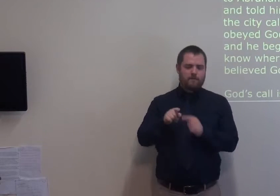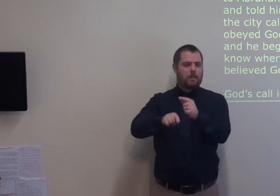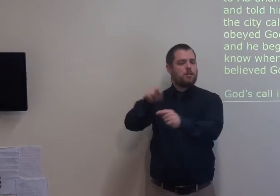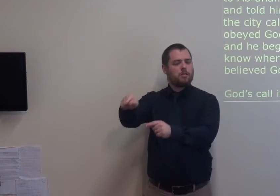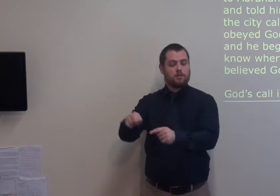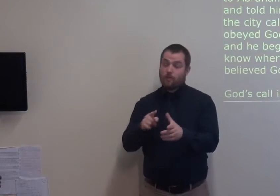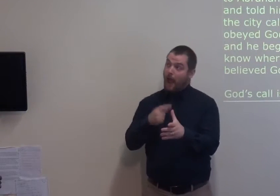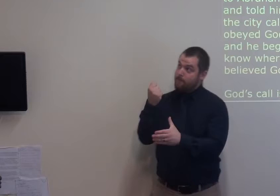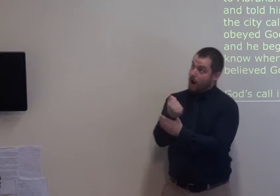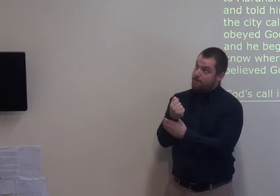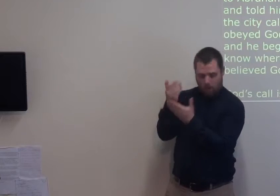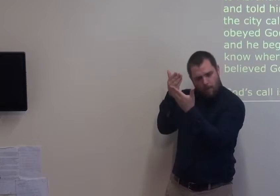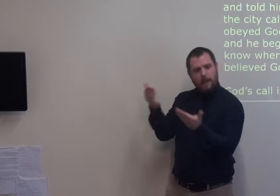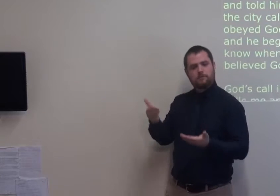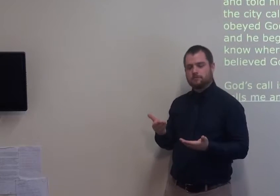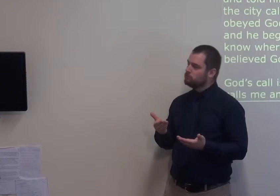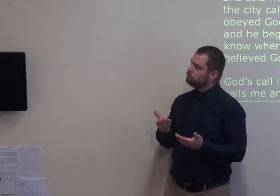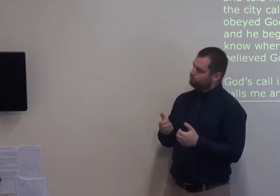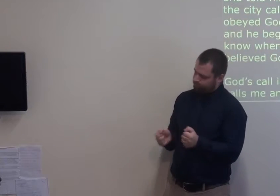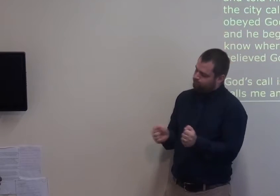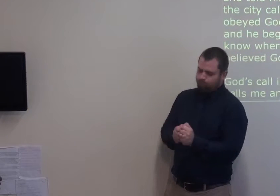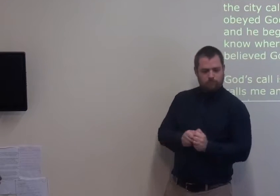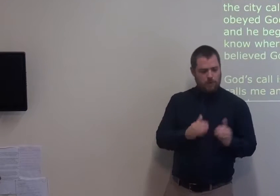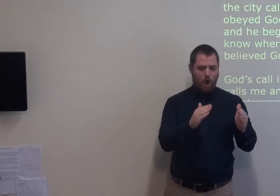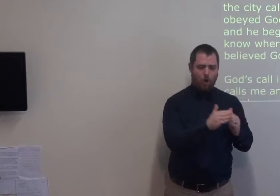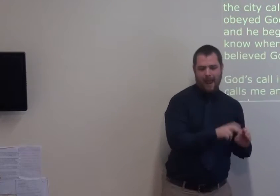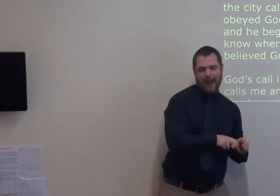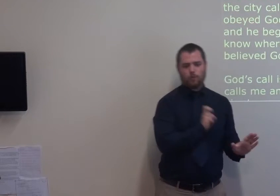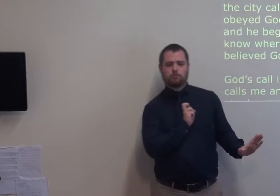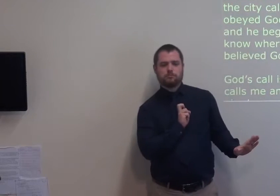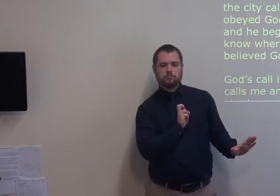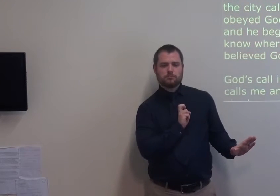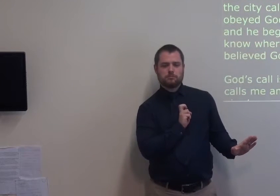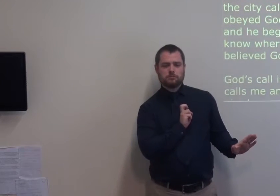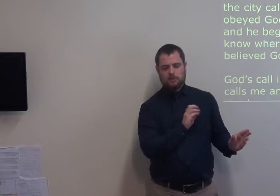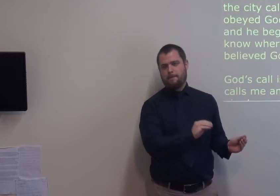Abraham obeyed God's call. He left Ur and he began to travel.